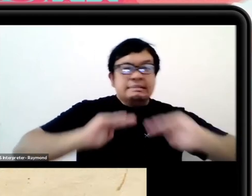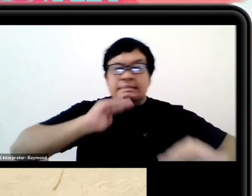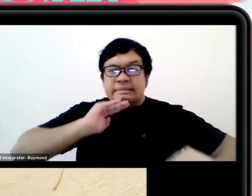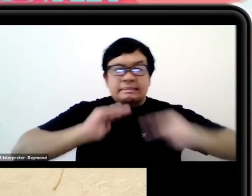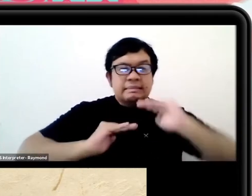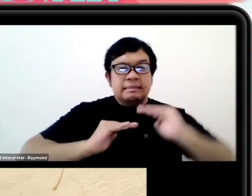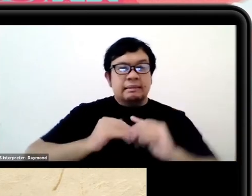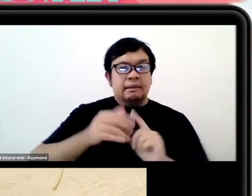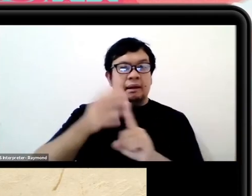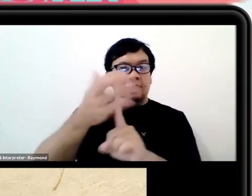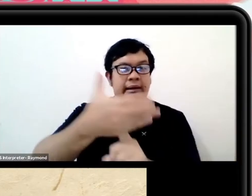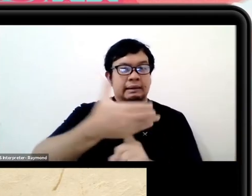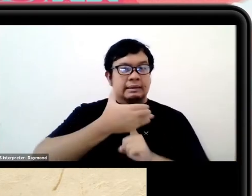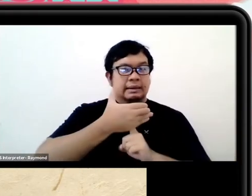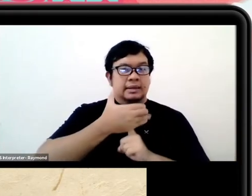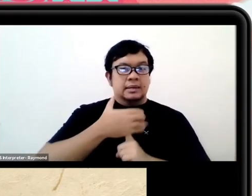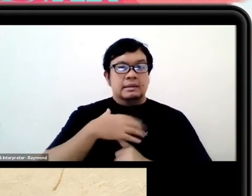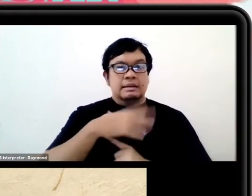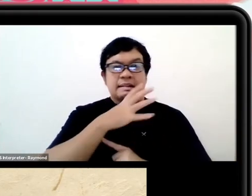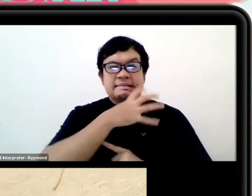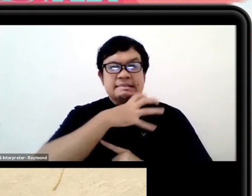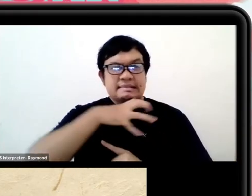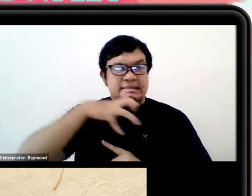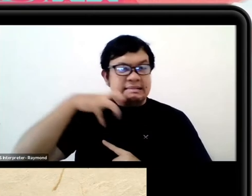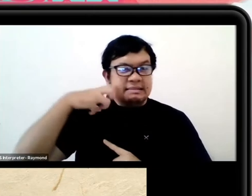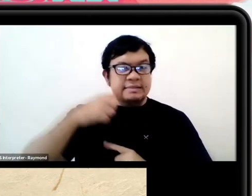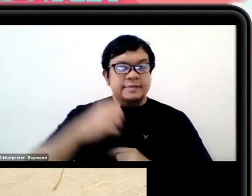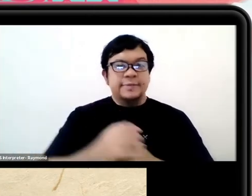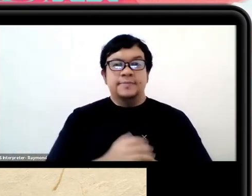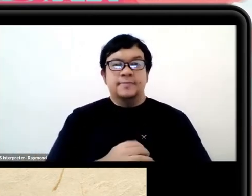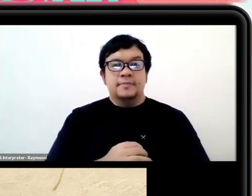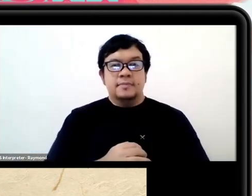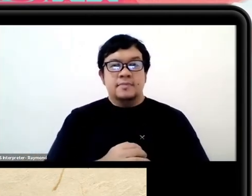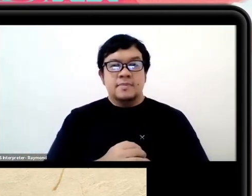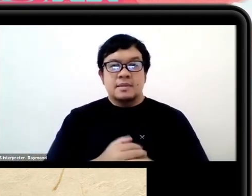Debarred from screwing, I leak out in thirst.